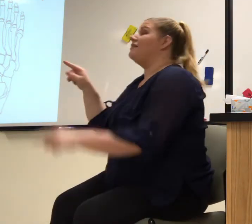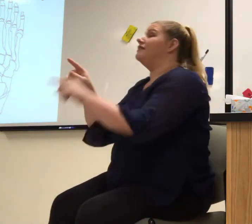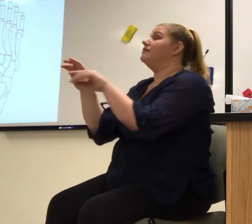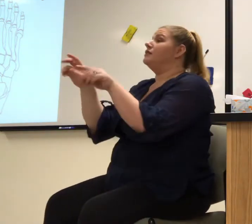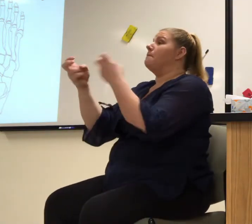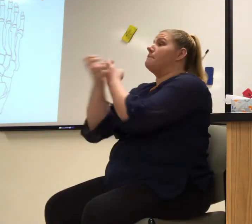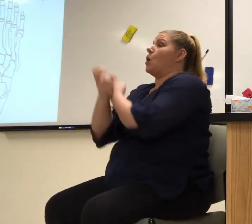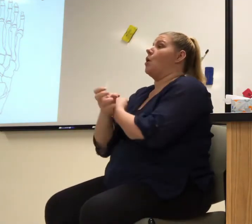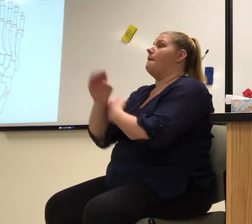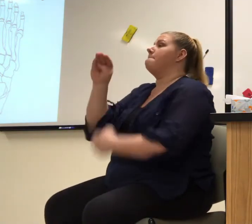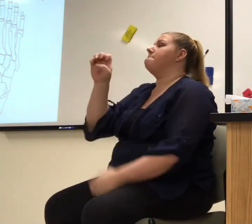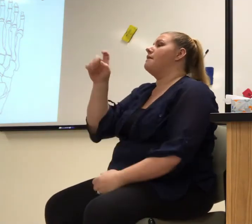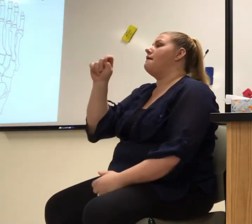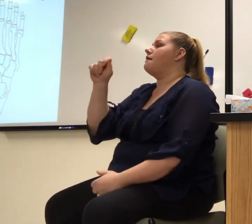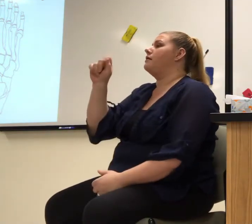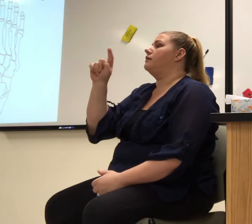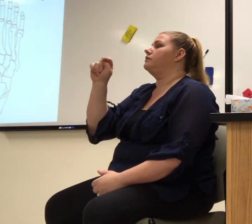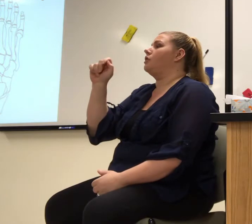phalanges.